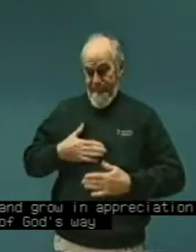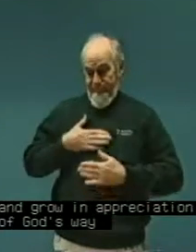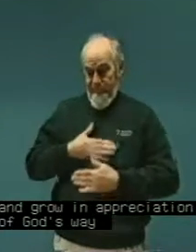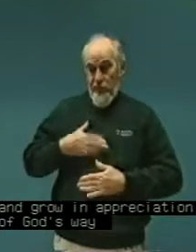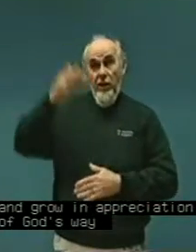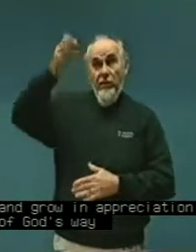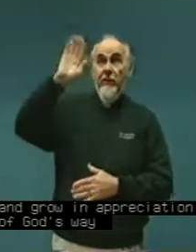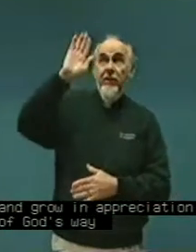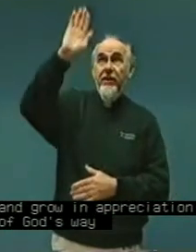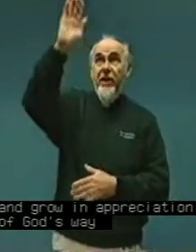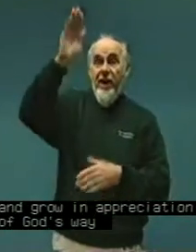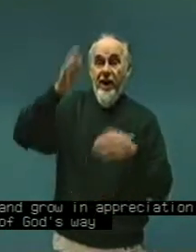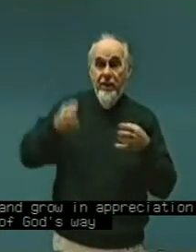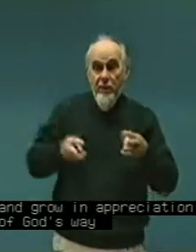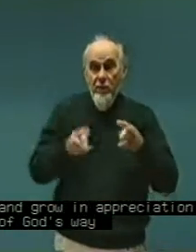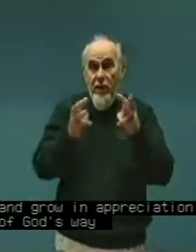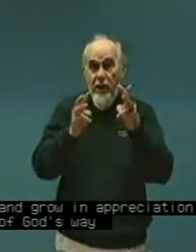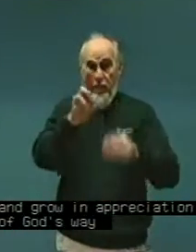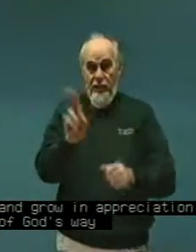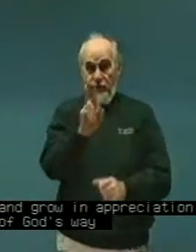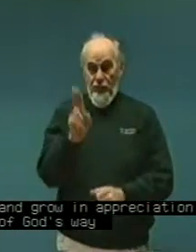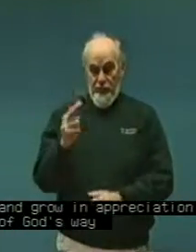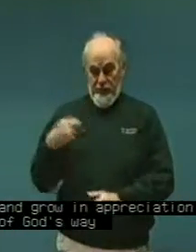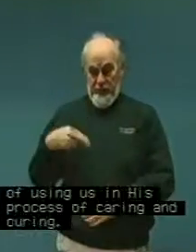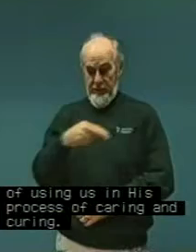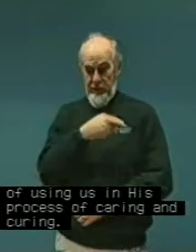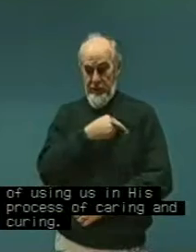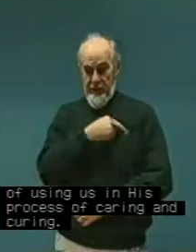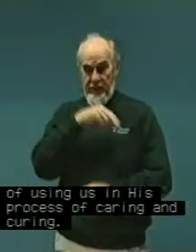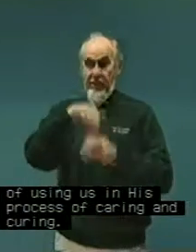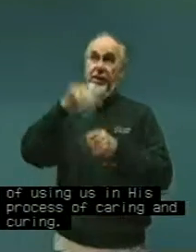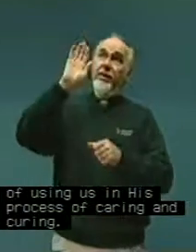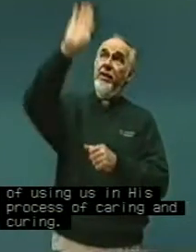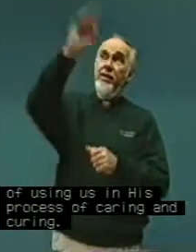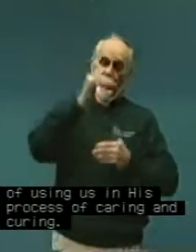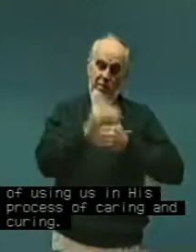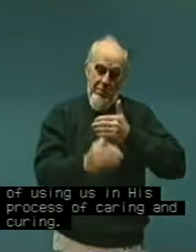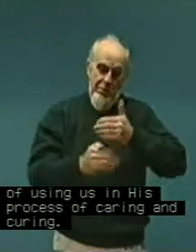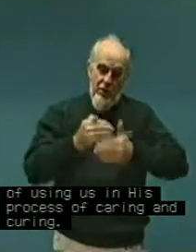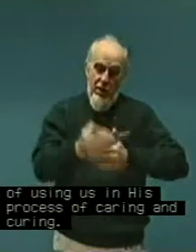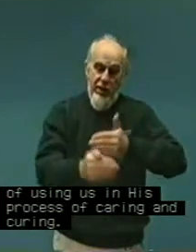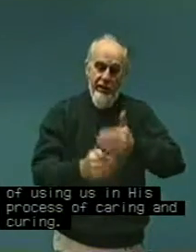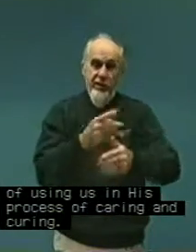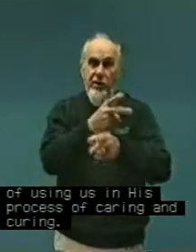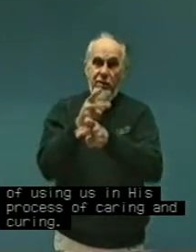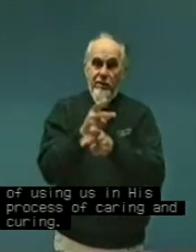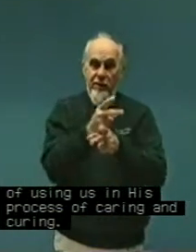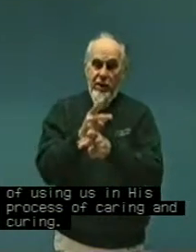in appreciation of God's way, His way of using us in His process